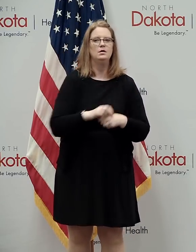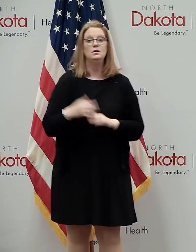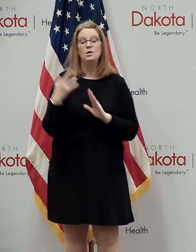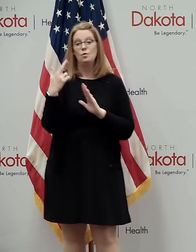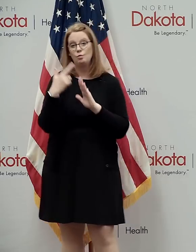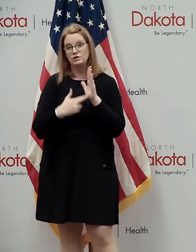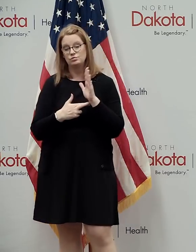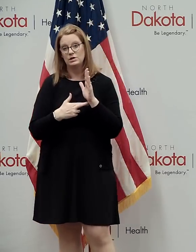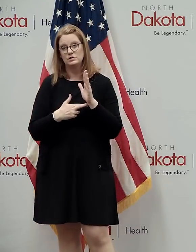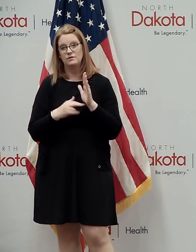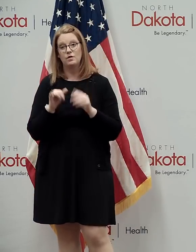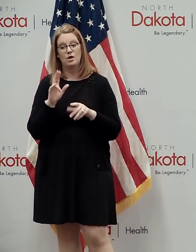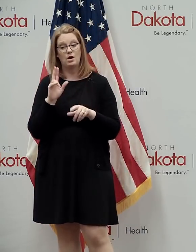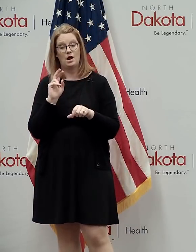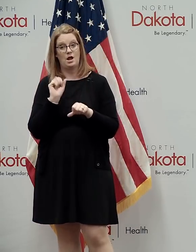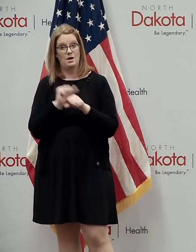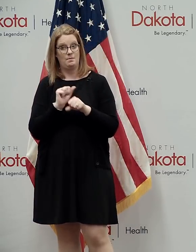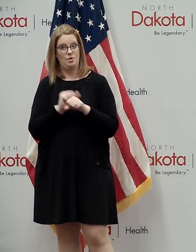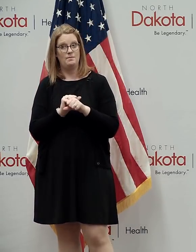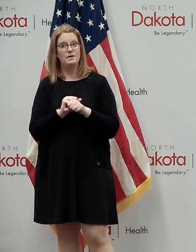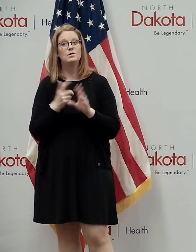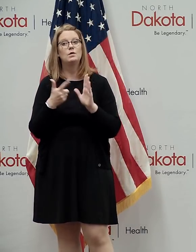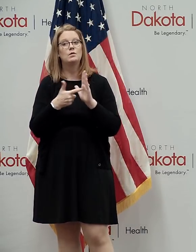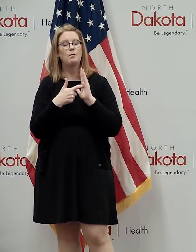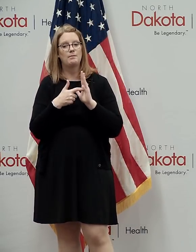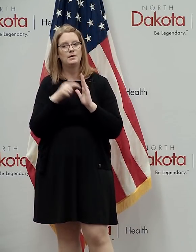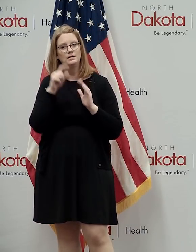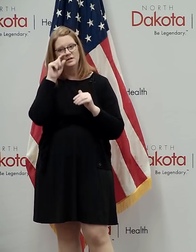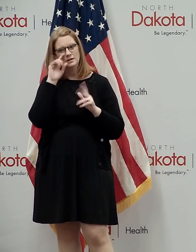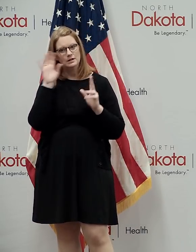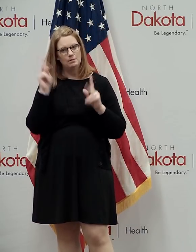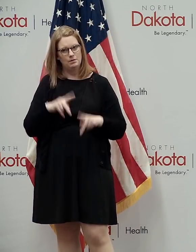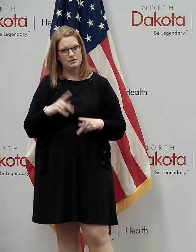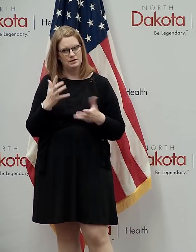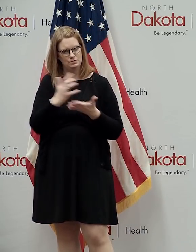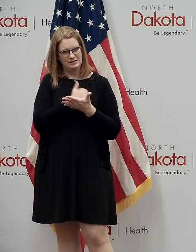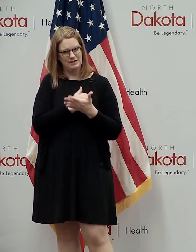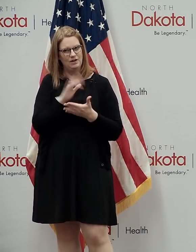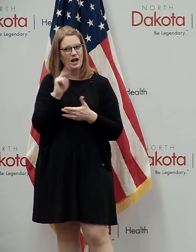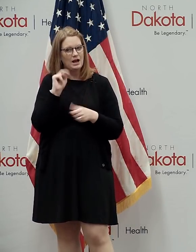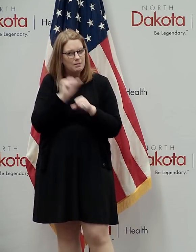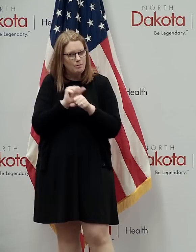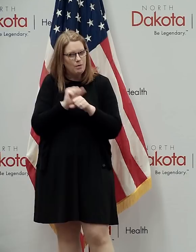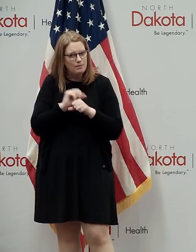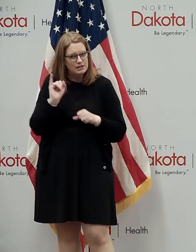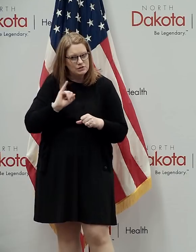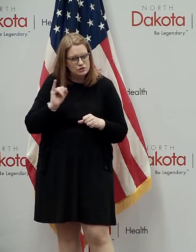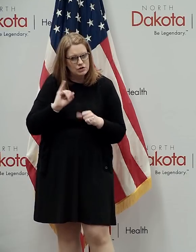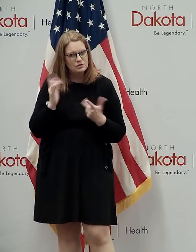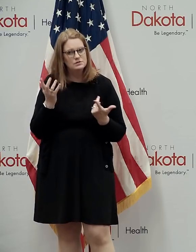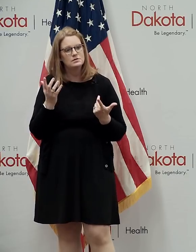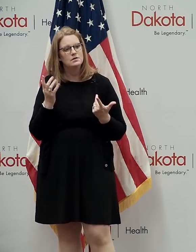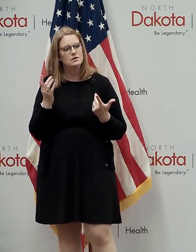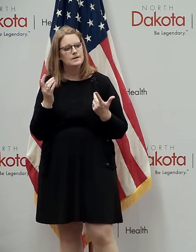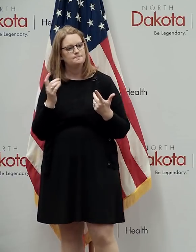Registration for employment is a requirement that individuals receiving unemployment insurance creates an account with the Job